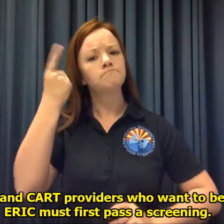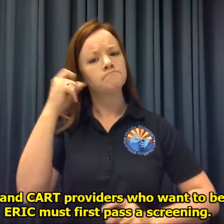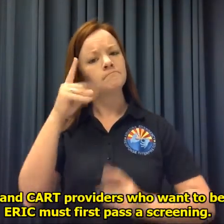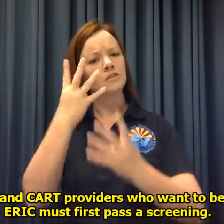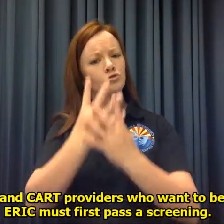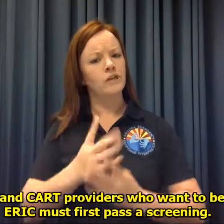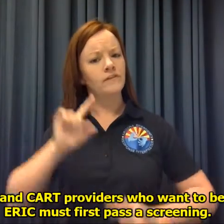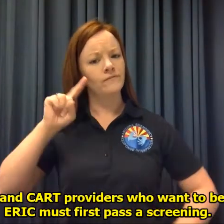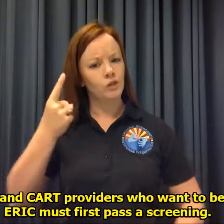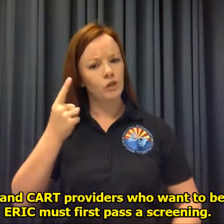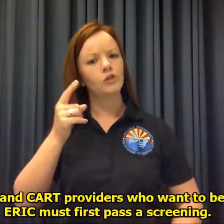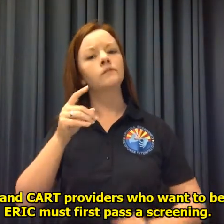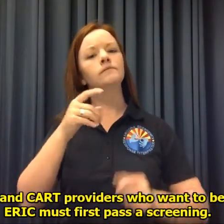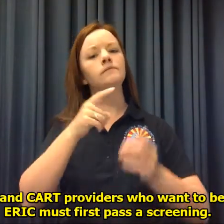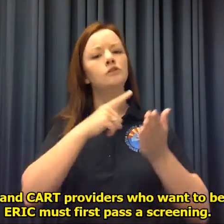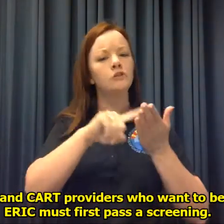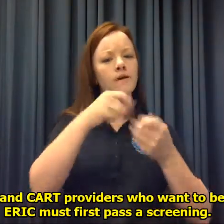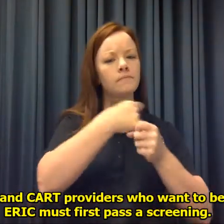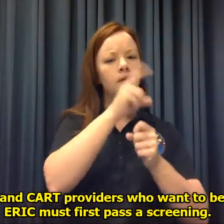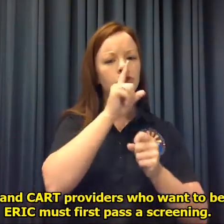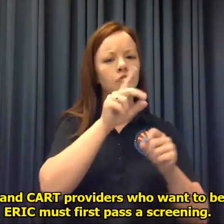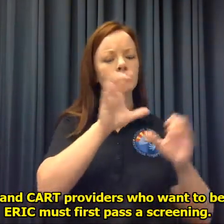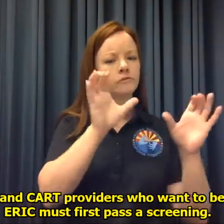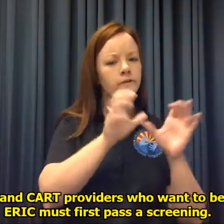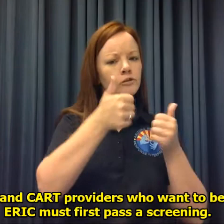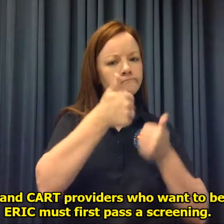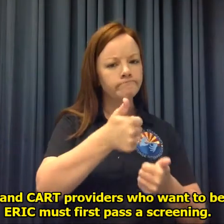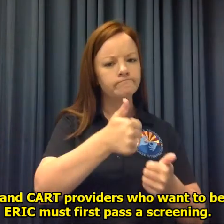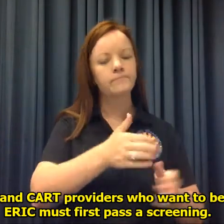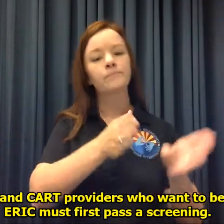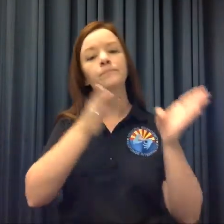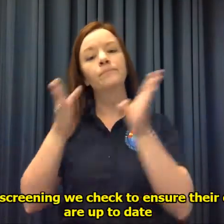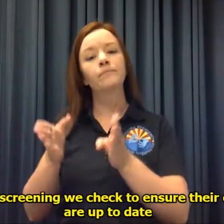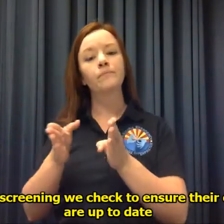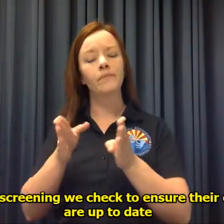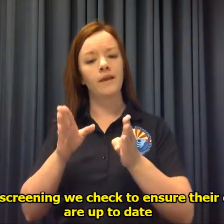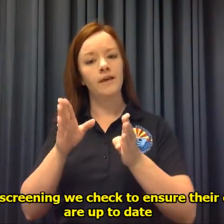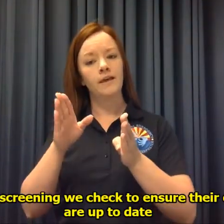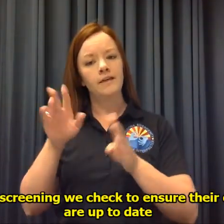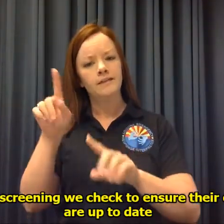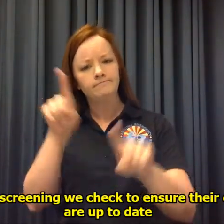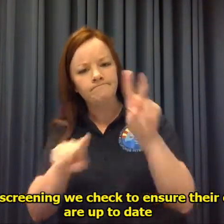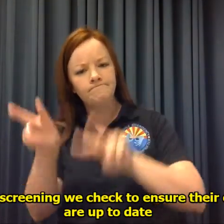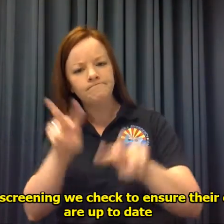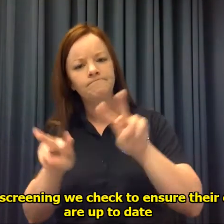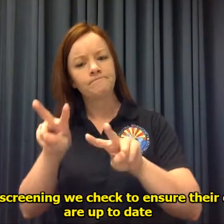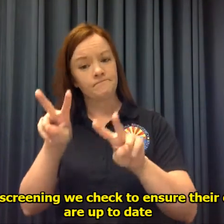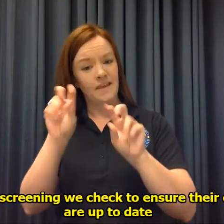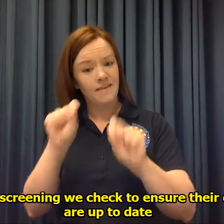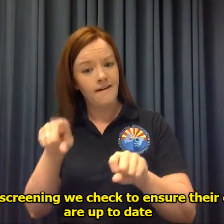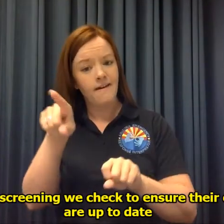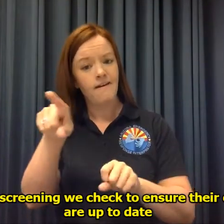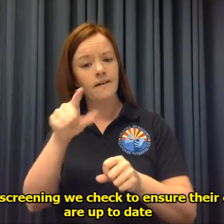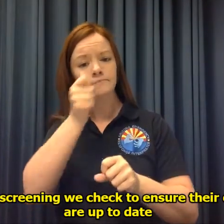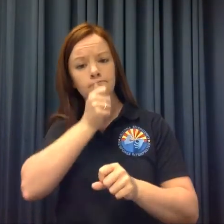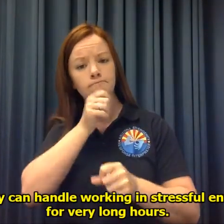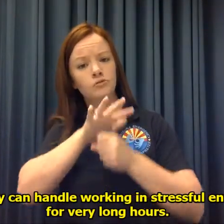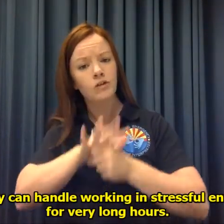Interpreters and CART providers who want to be involved in ERIC must first pass a screening. During that screening, we check to ensure their credentials are up to date and that they can